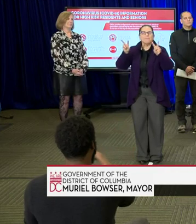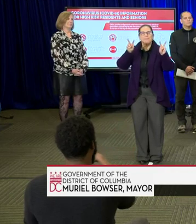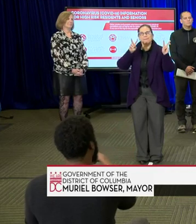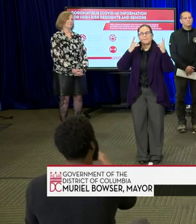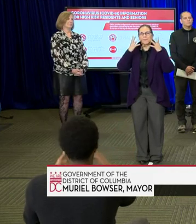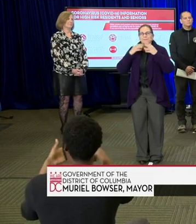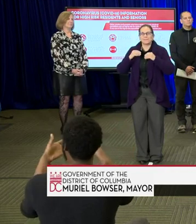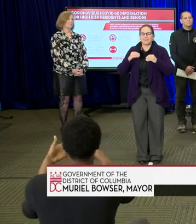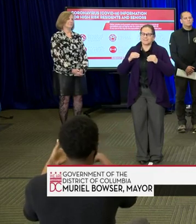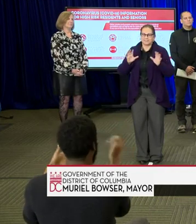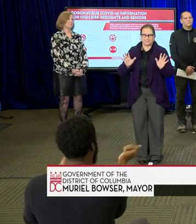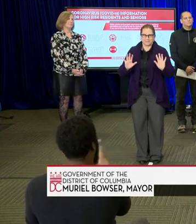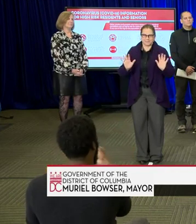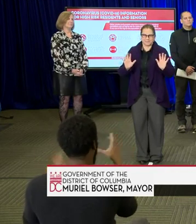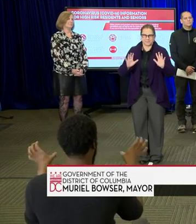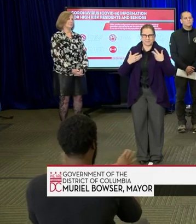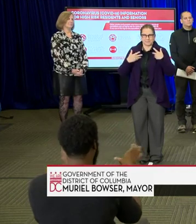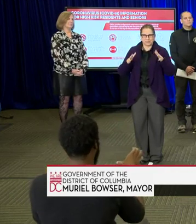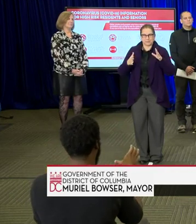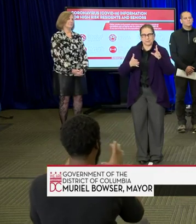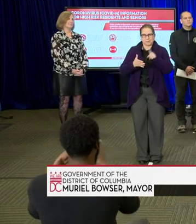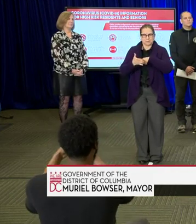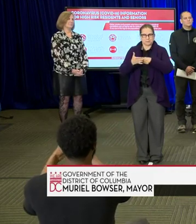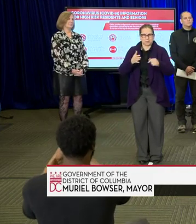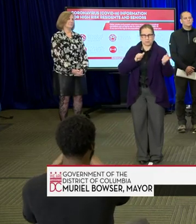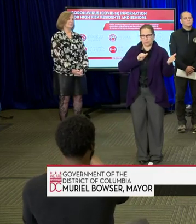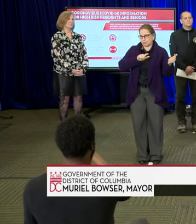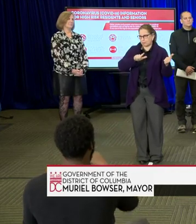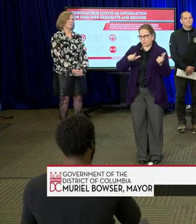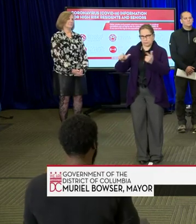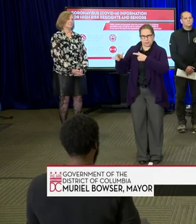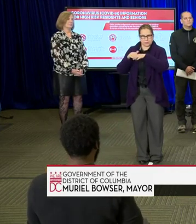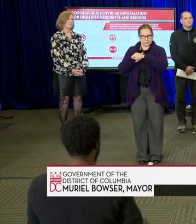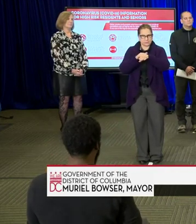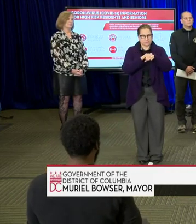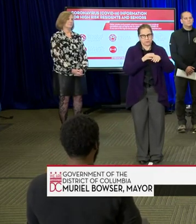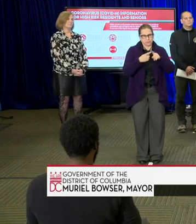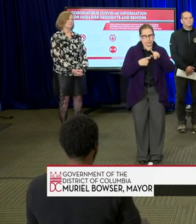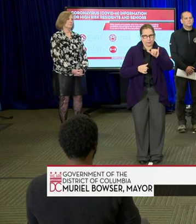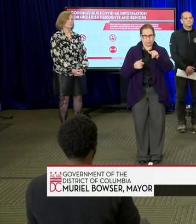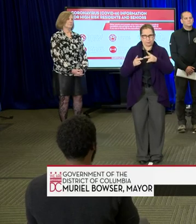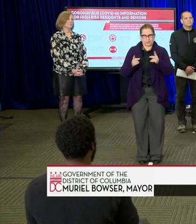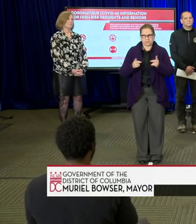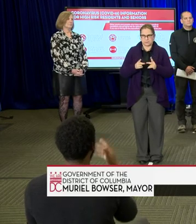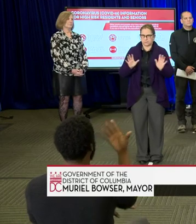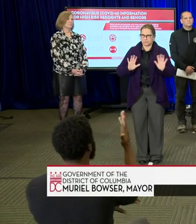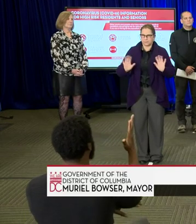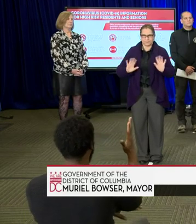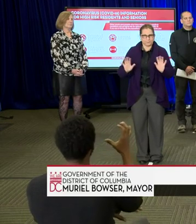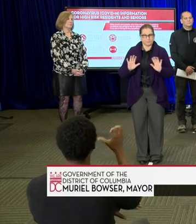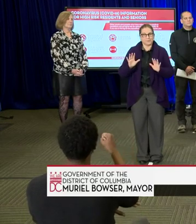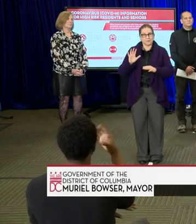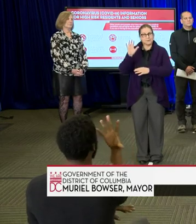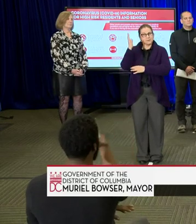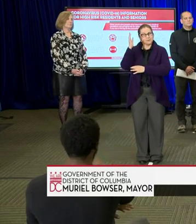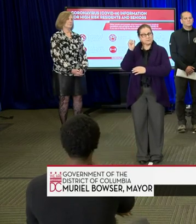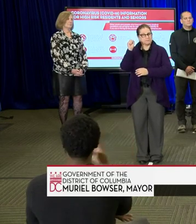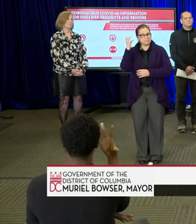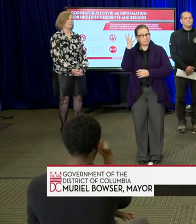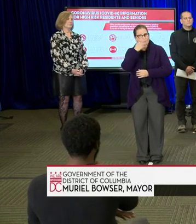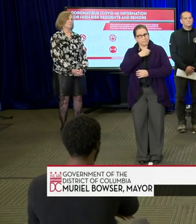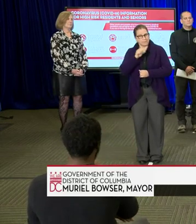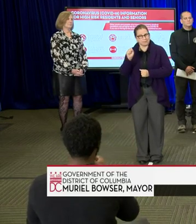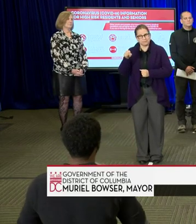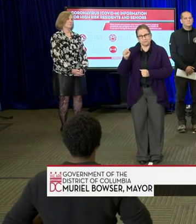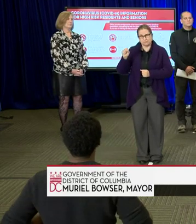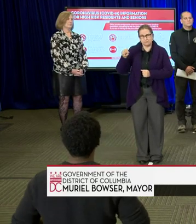all of the activities related to the cherry blossoms. The trees are indeed beautiful. We've been enjoying them for